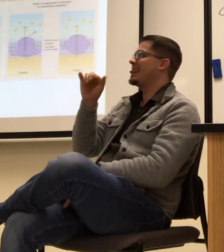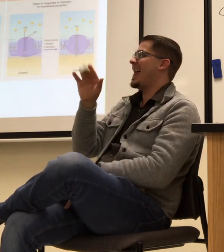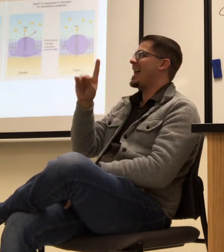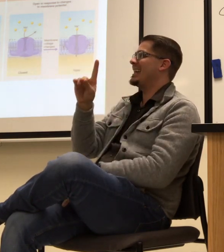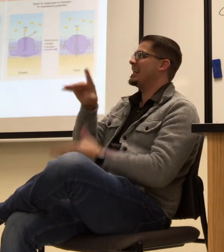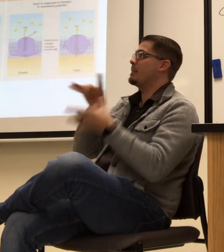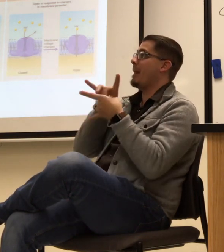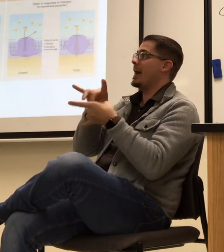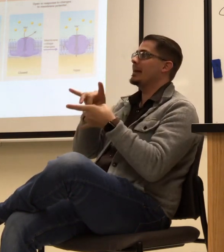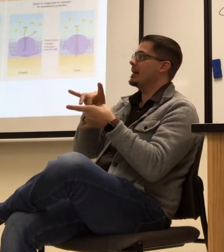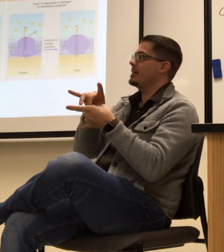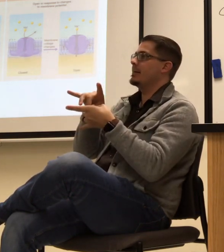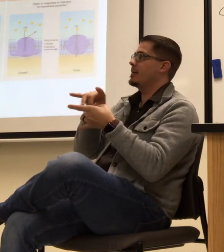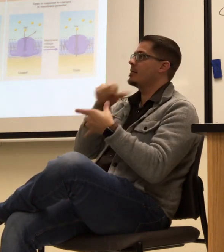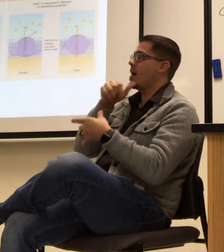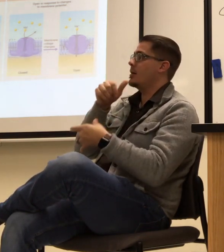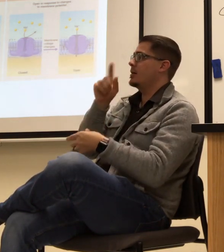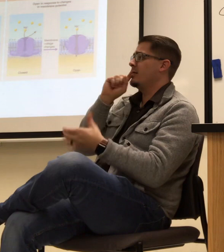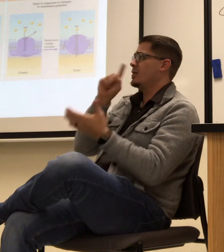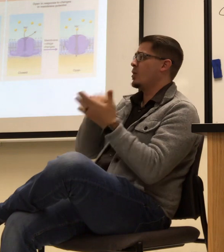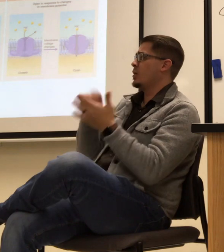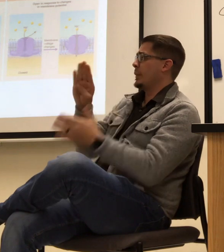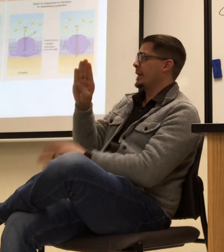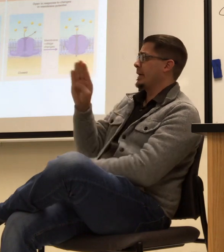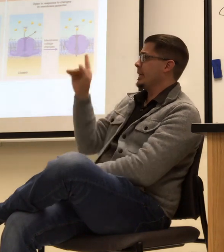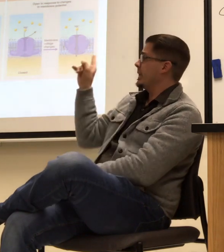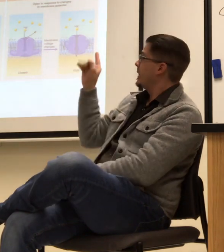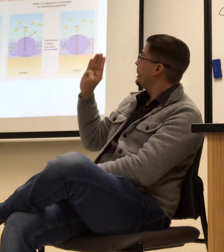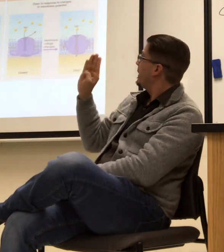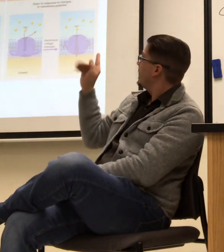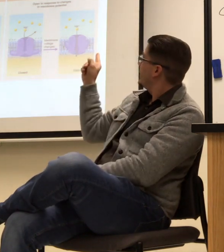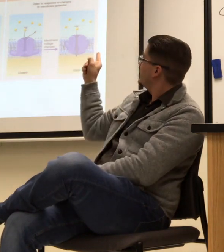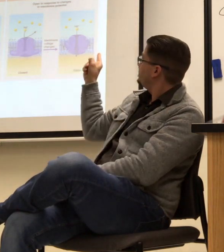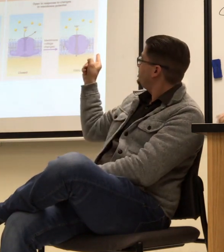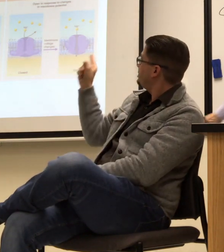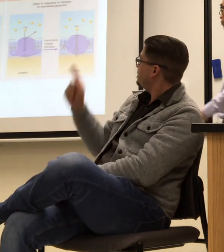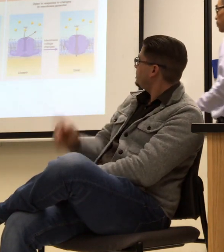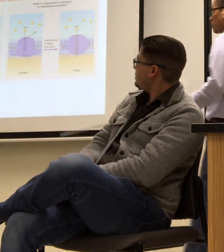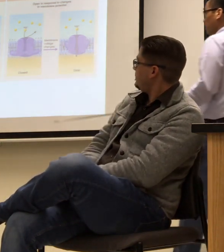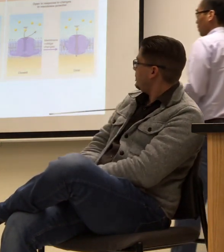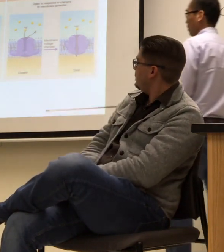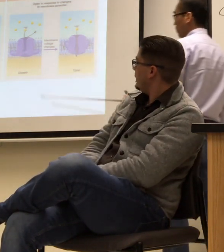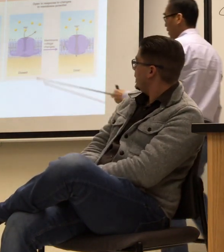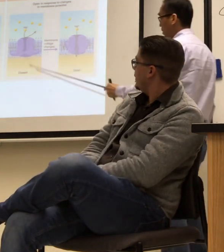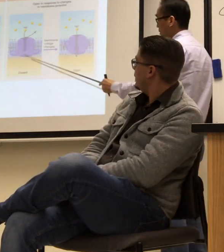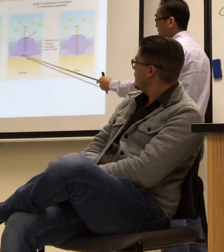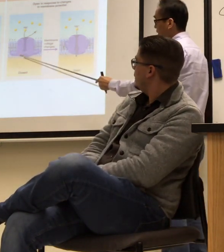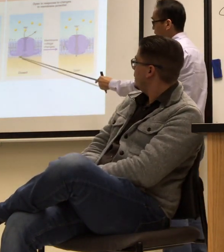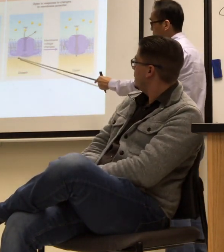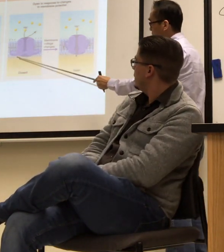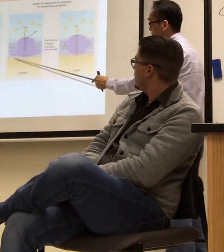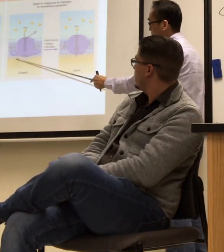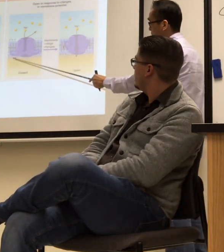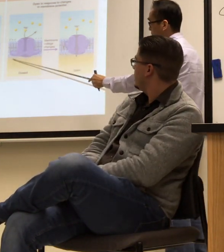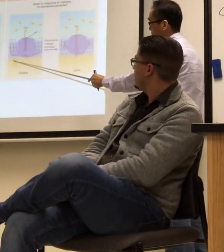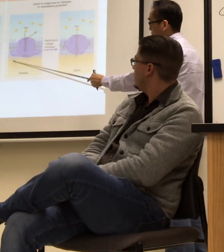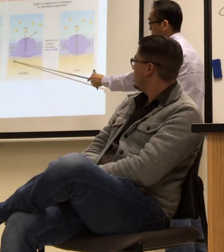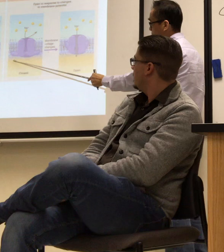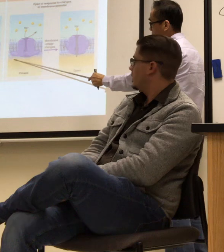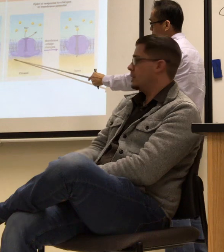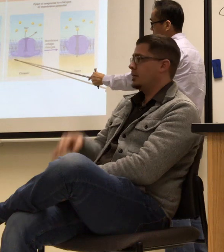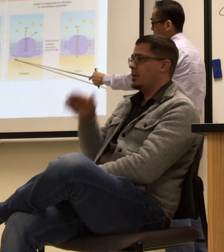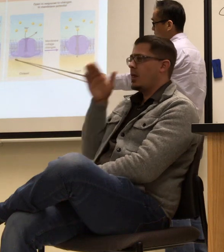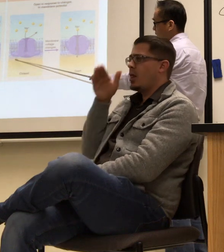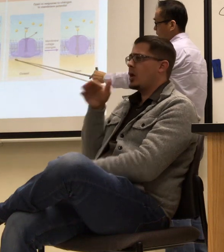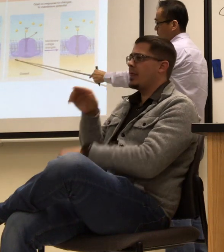Now, if you look at the slide here of the voltage gated channels, pay close attention to the membrane